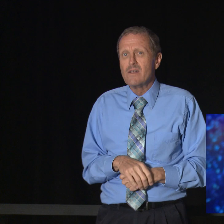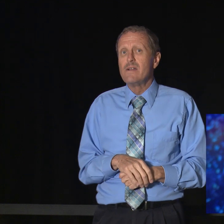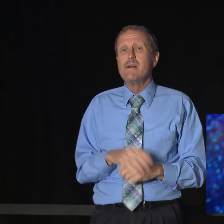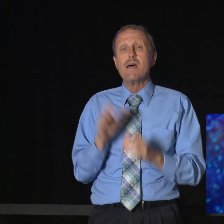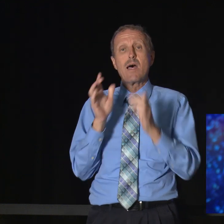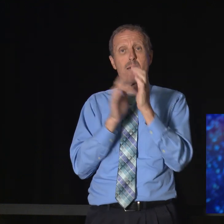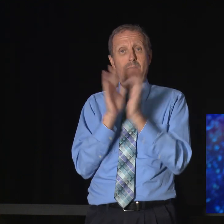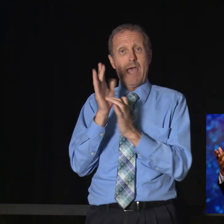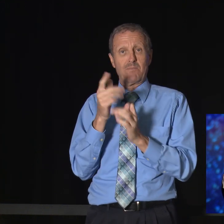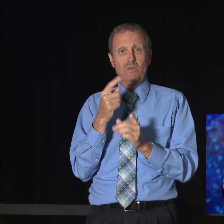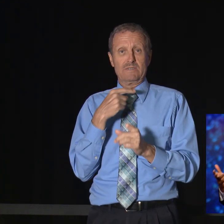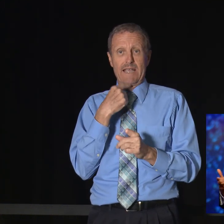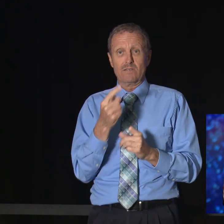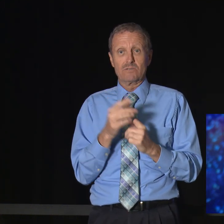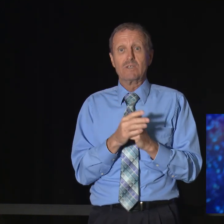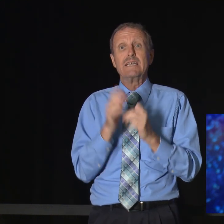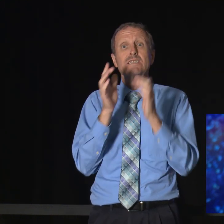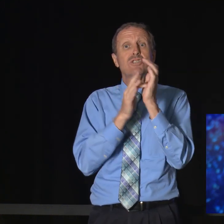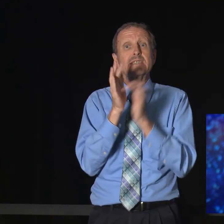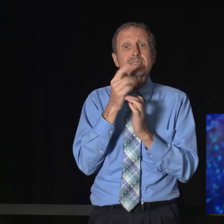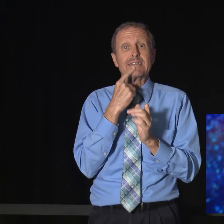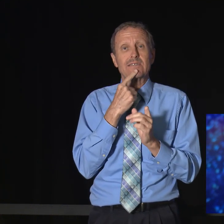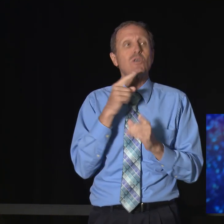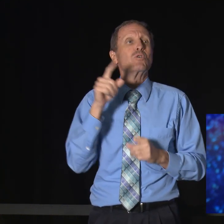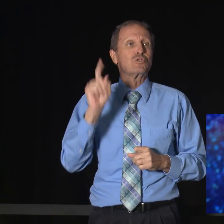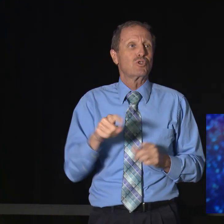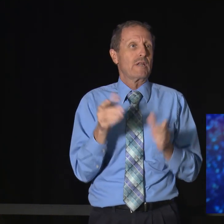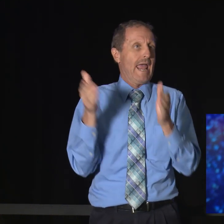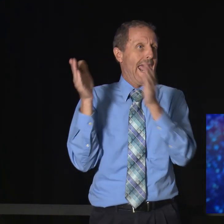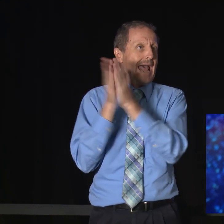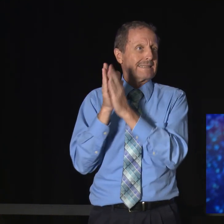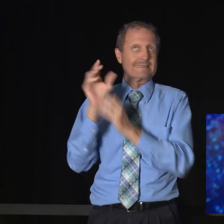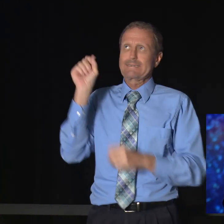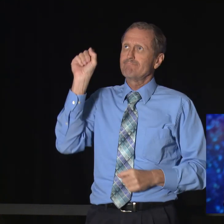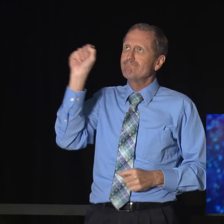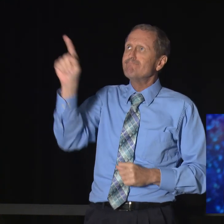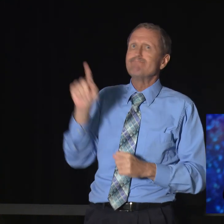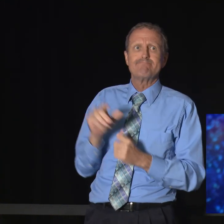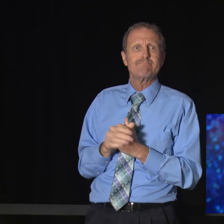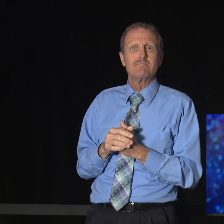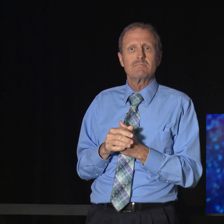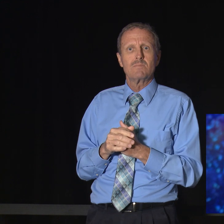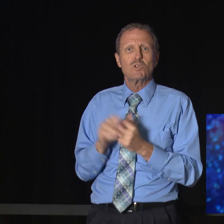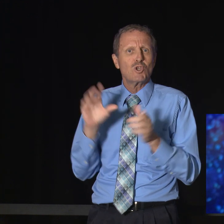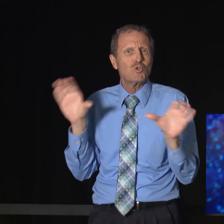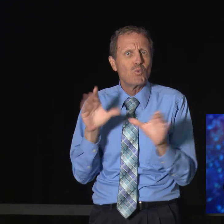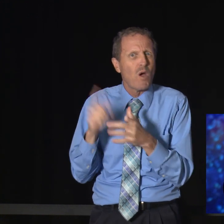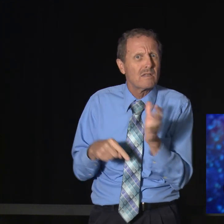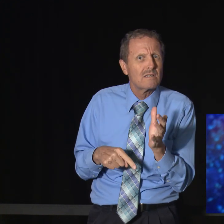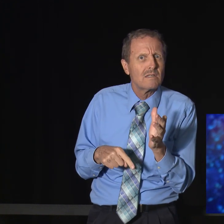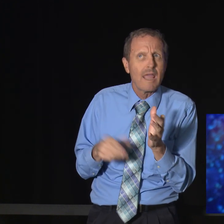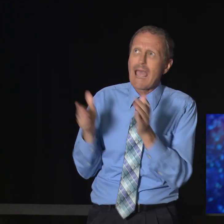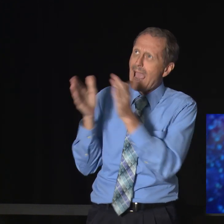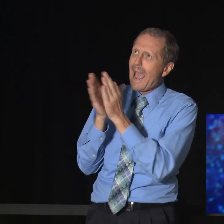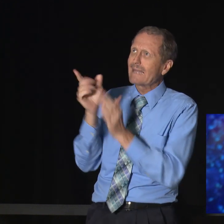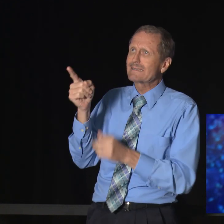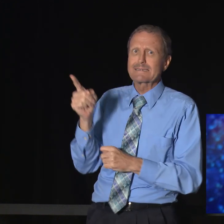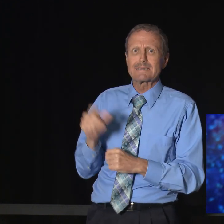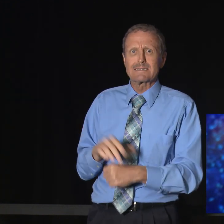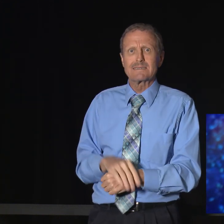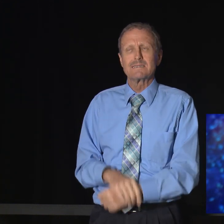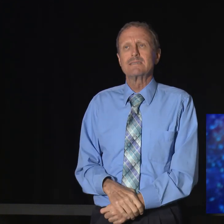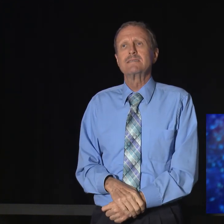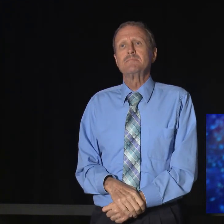The Bible tells us, Jesus says that we should ask. We should do what? We should